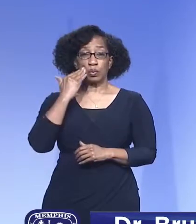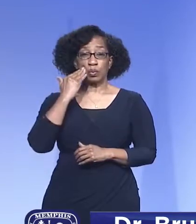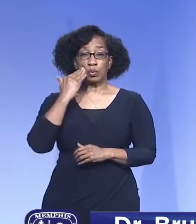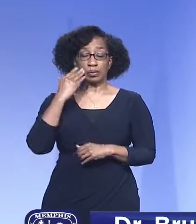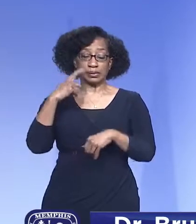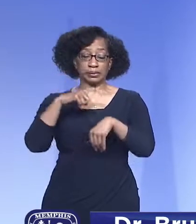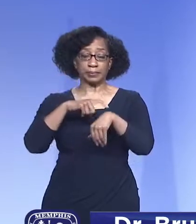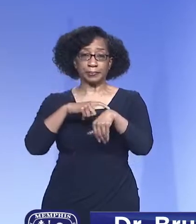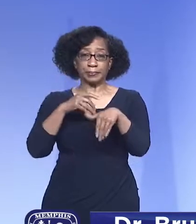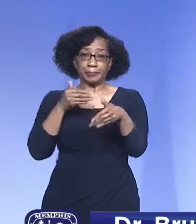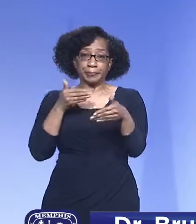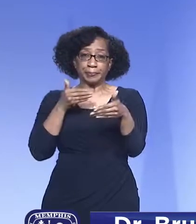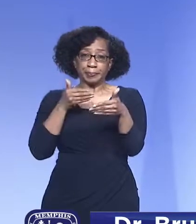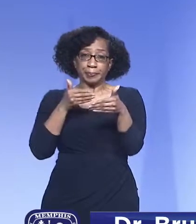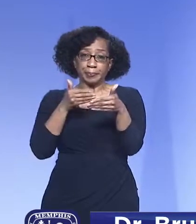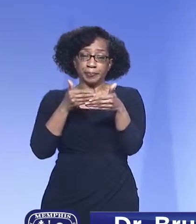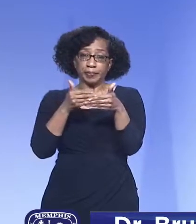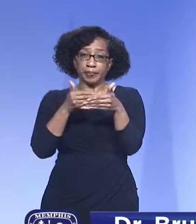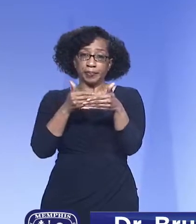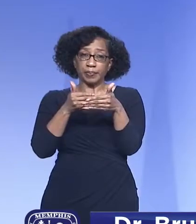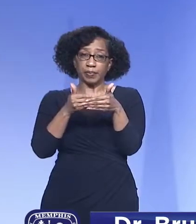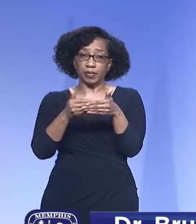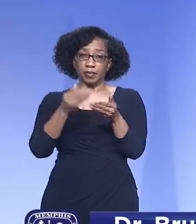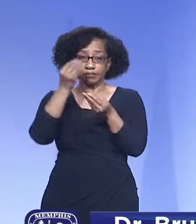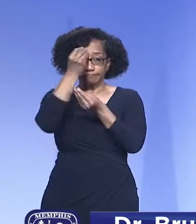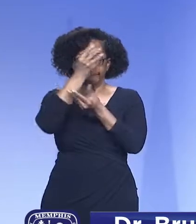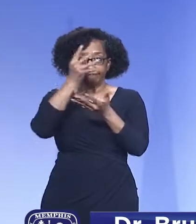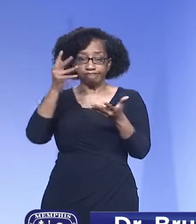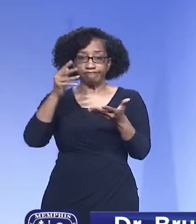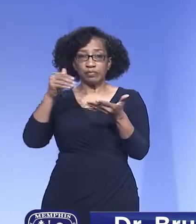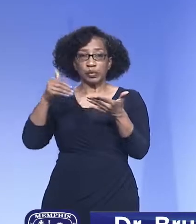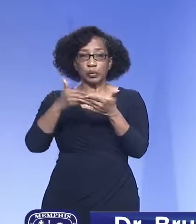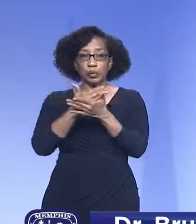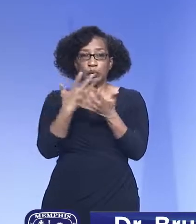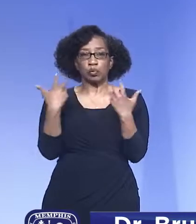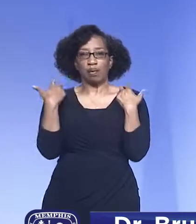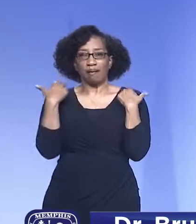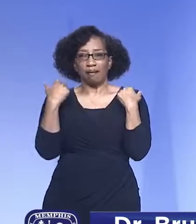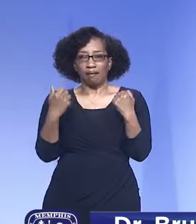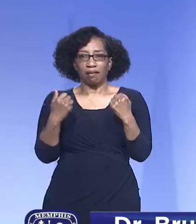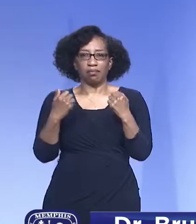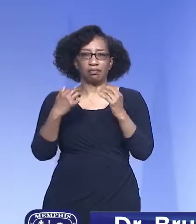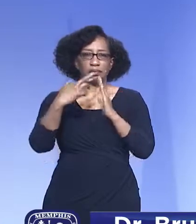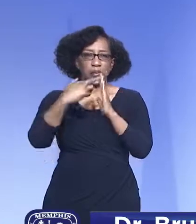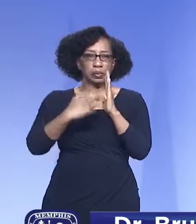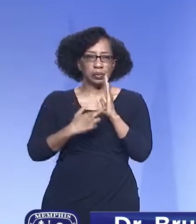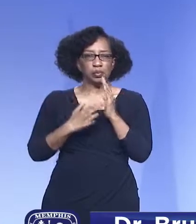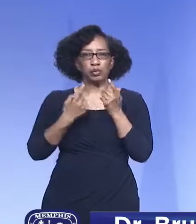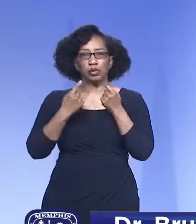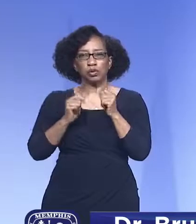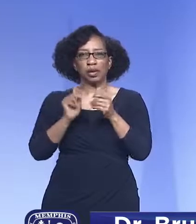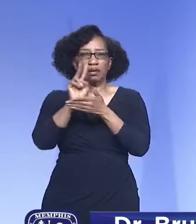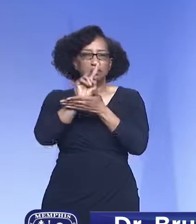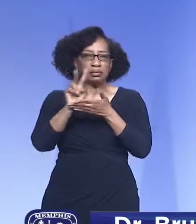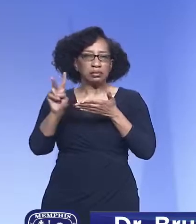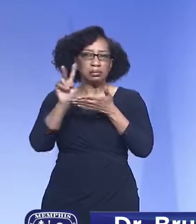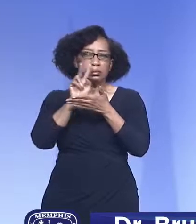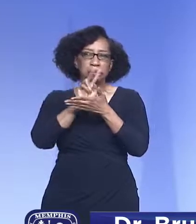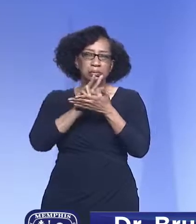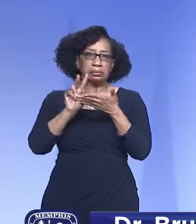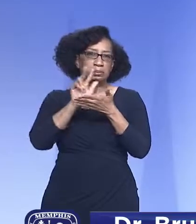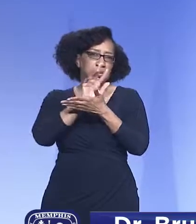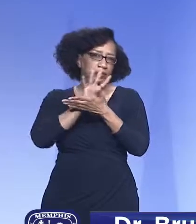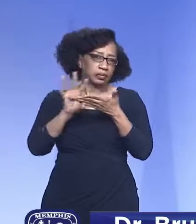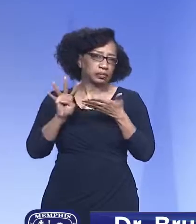us to issue a new health directive. We try to do that every 2 to 4 weeks, and